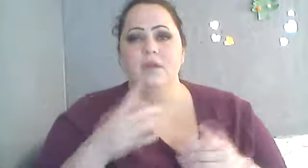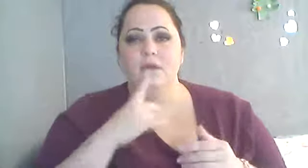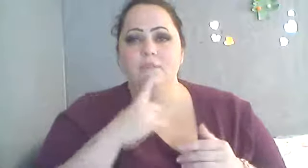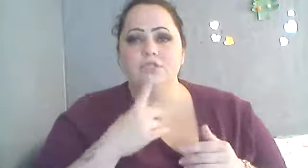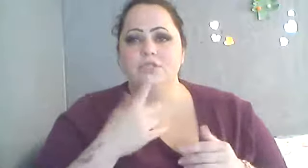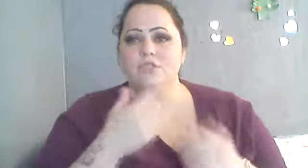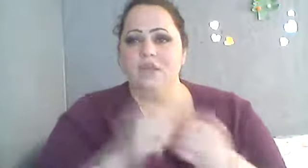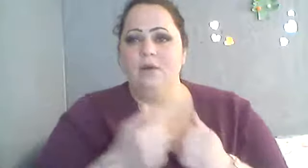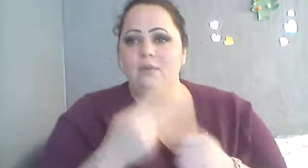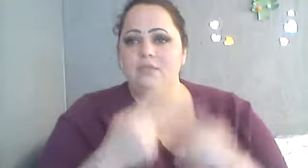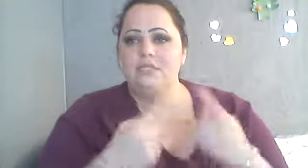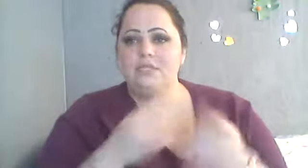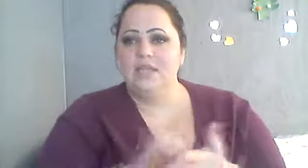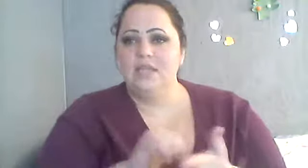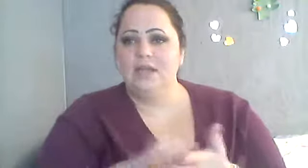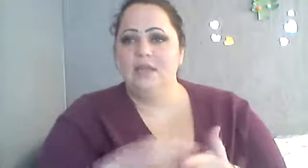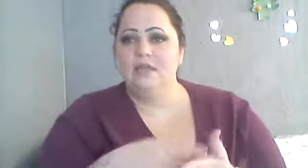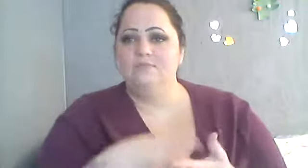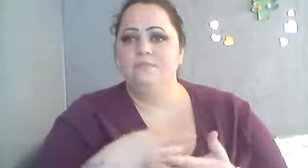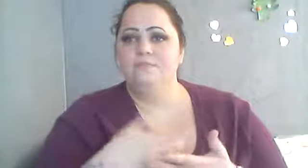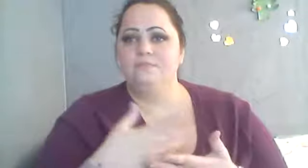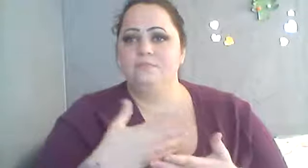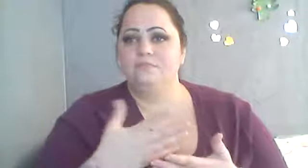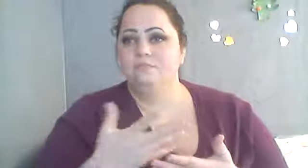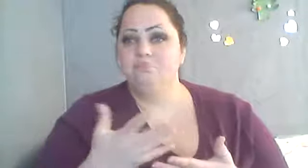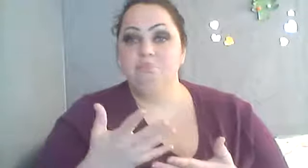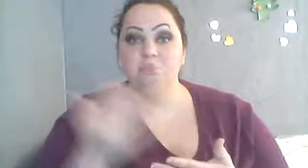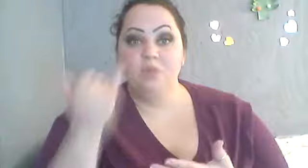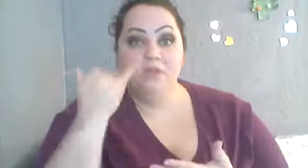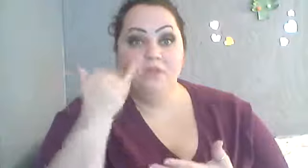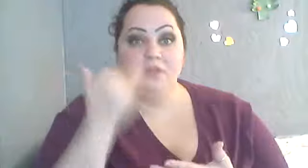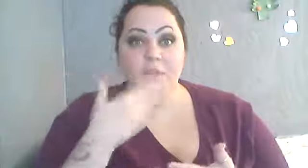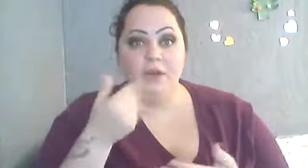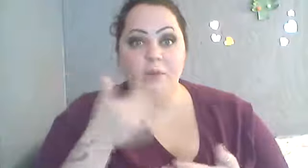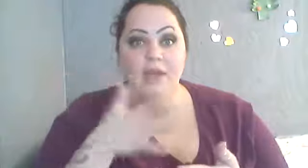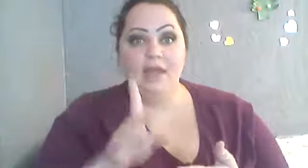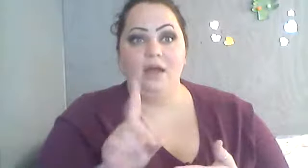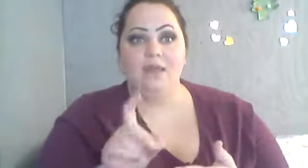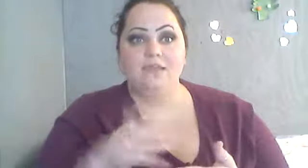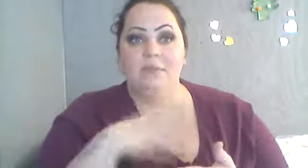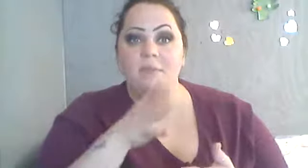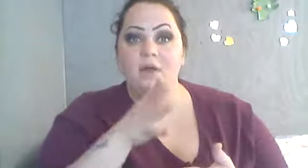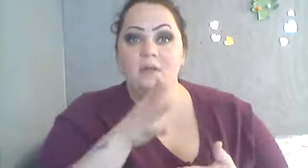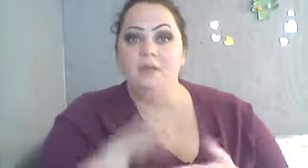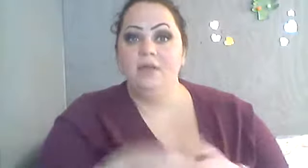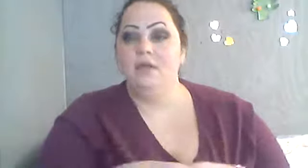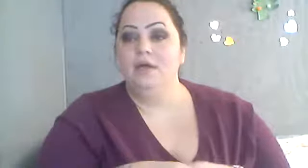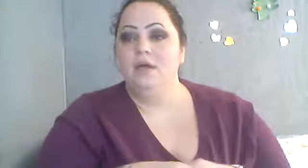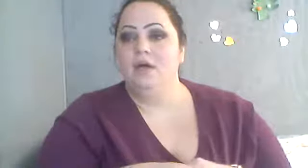I'm not sure how I would sign that. If there's a better way, I'll ask my mom.